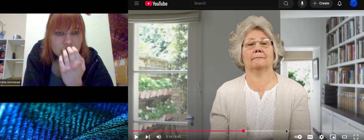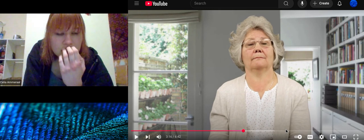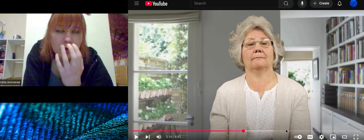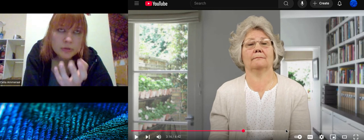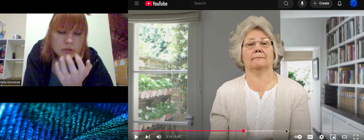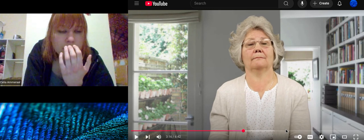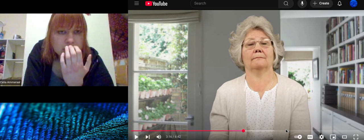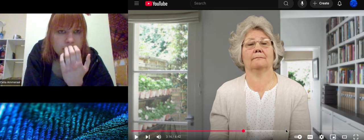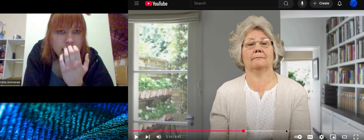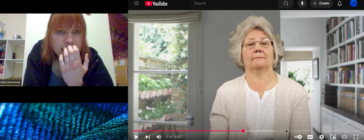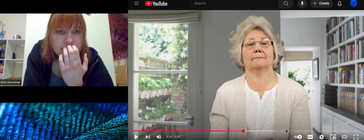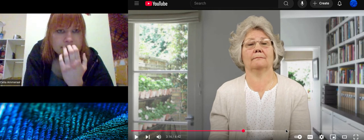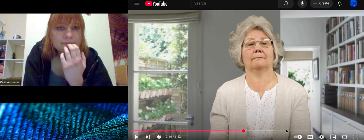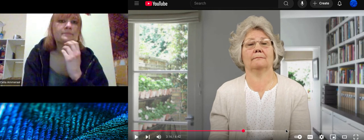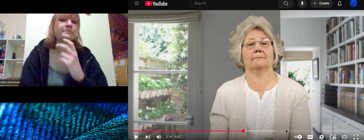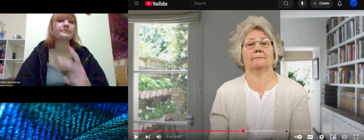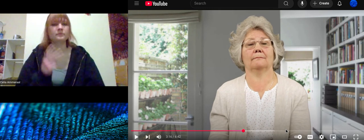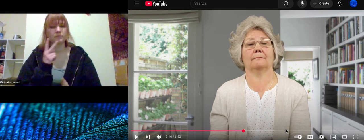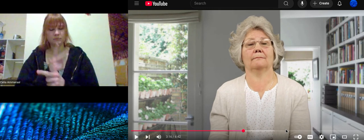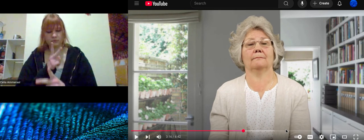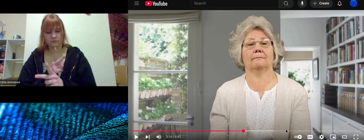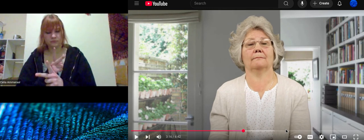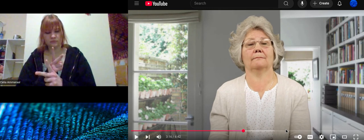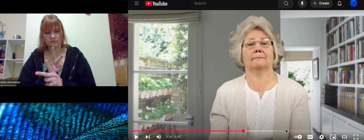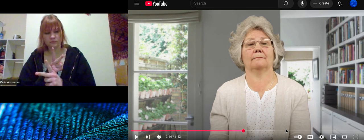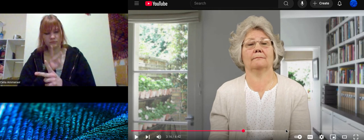results. Not results, but like